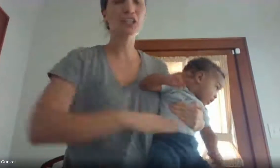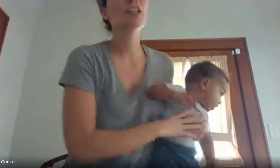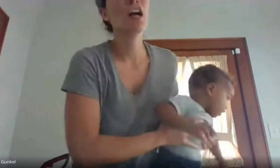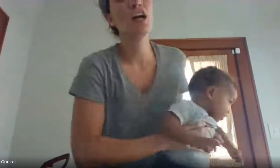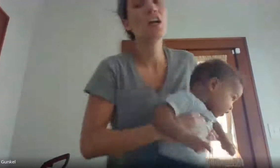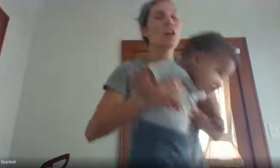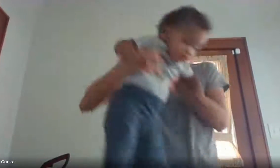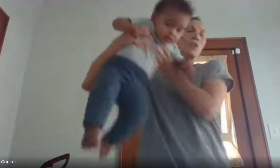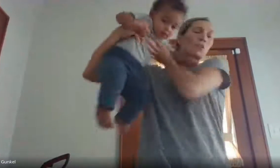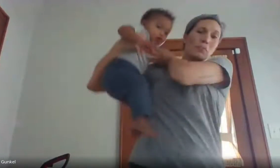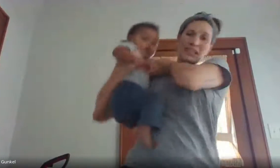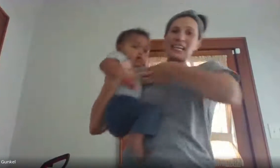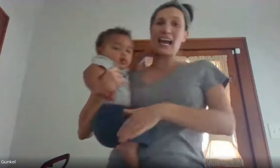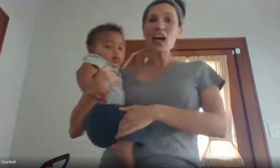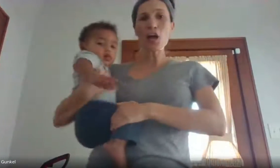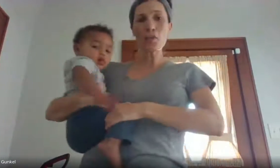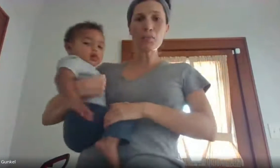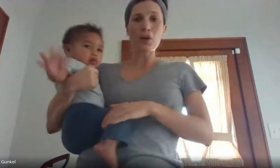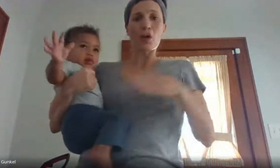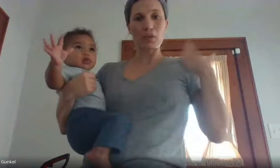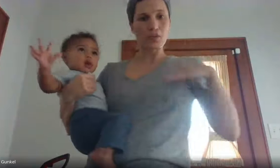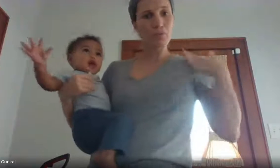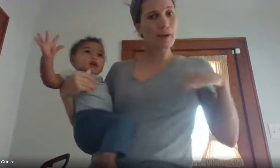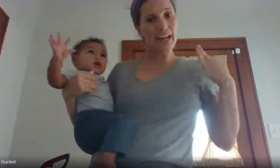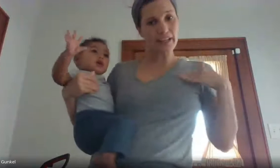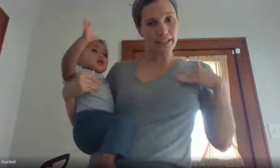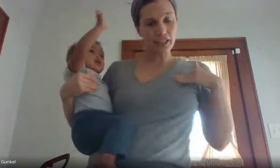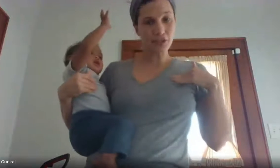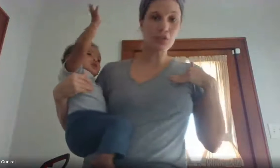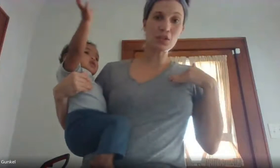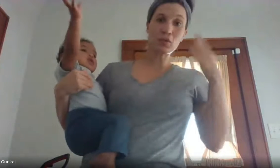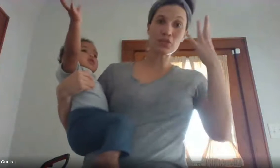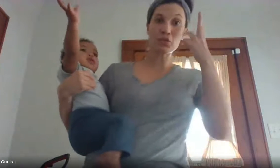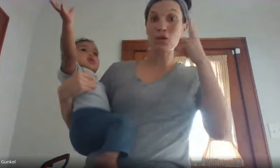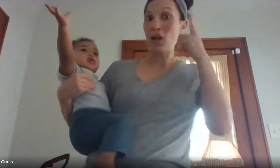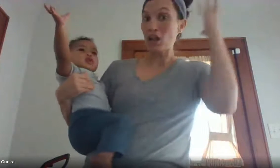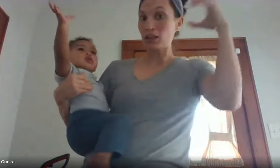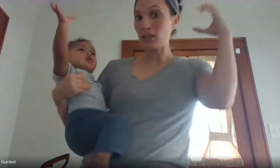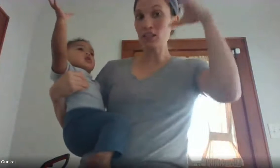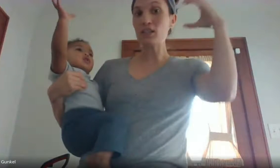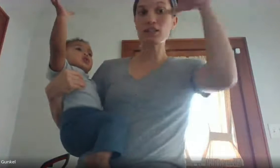t-shirt. We need help what to wear. So we're going to